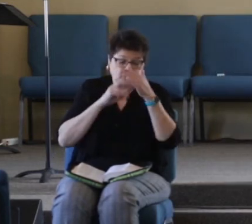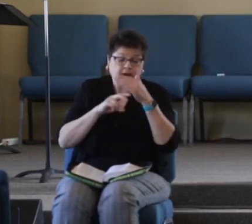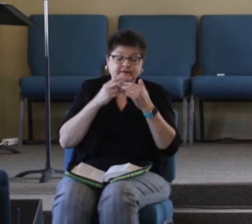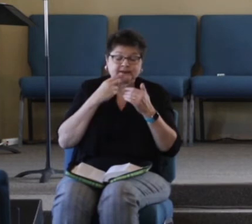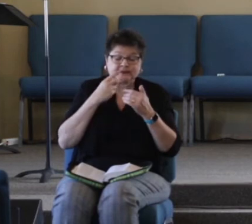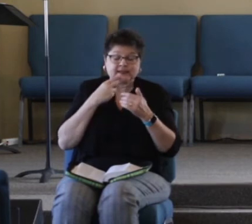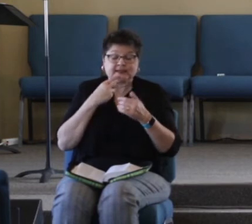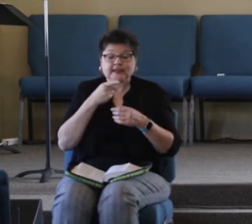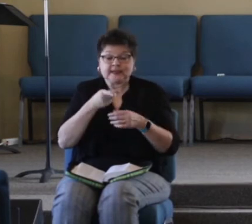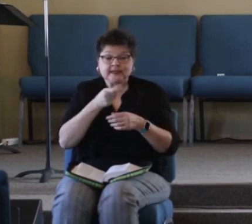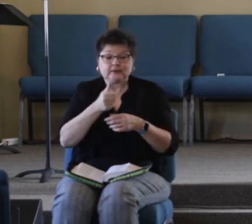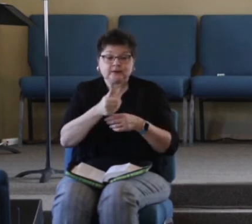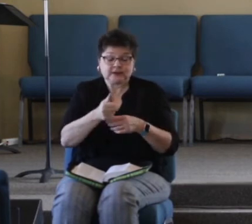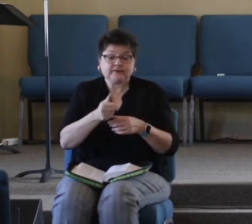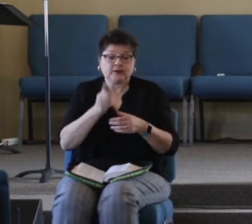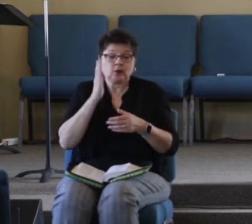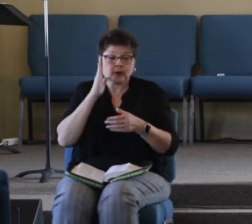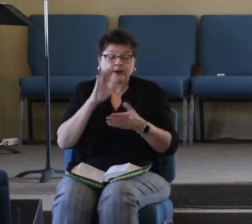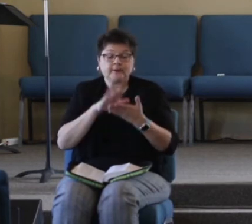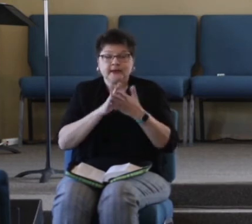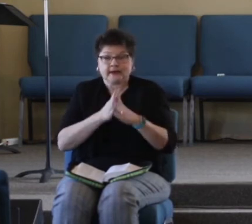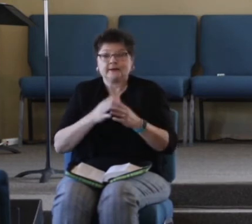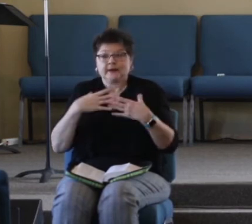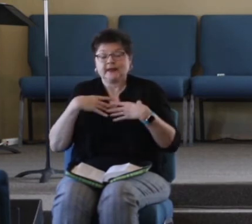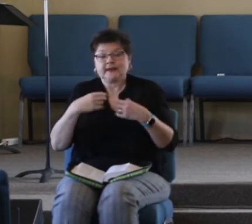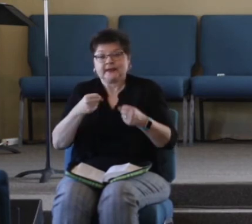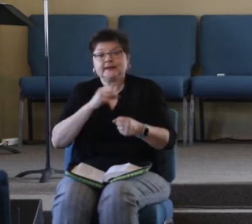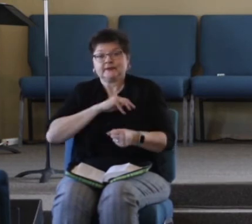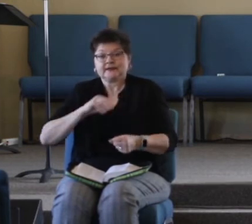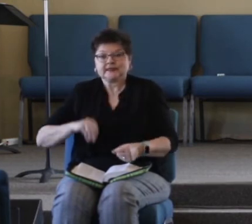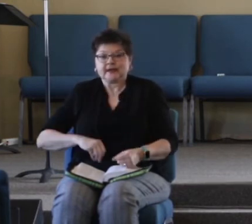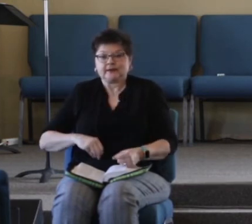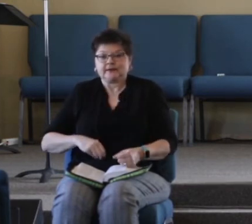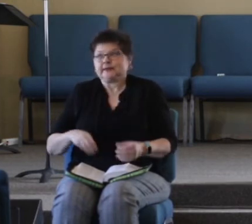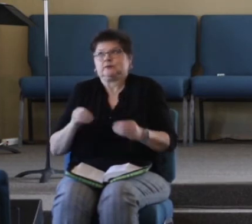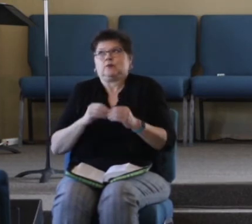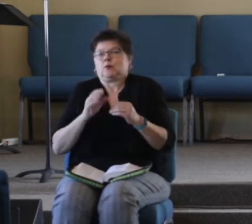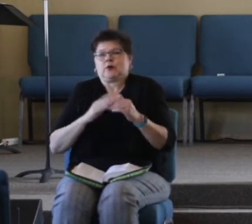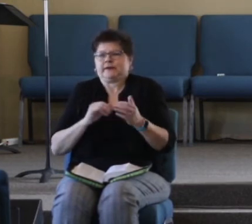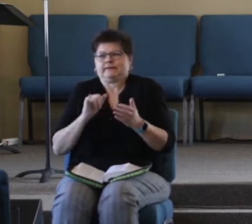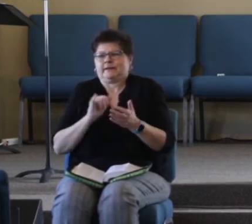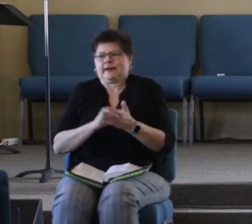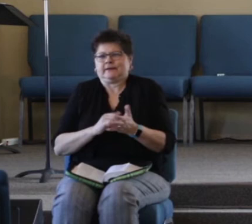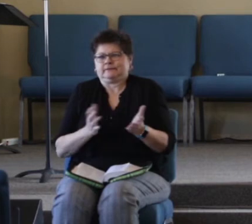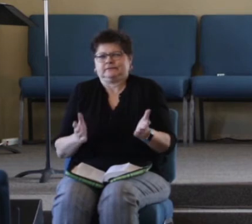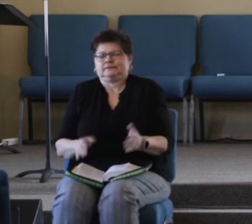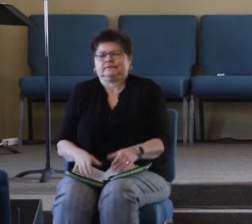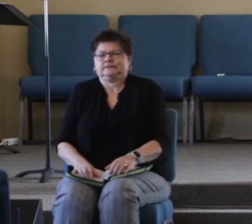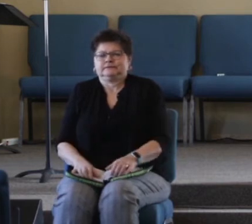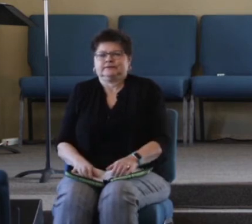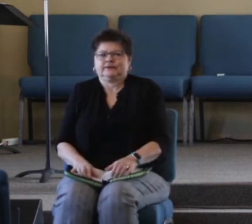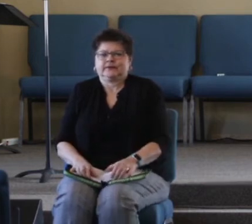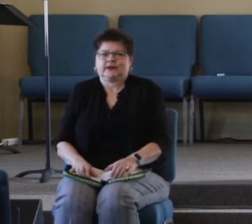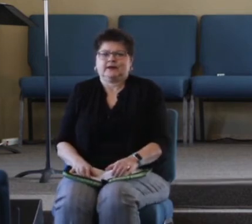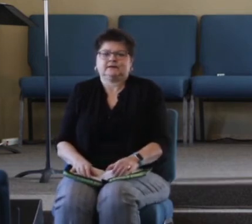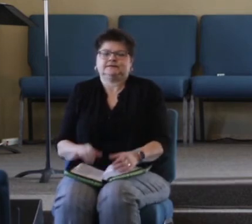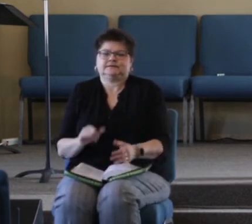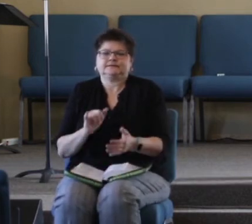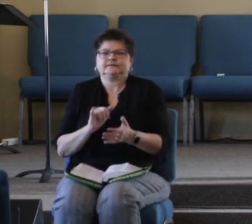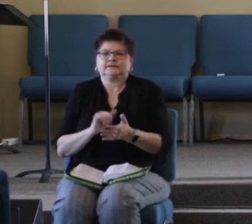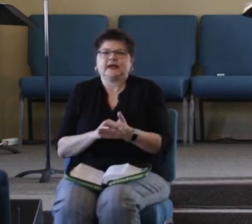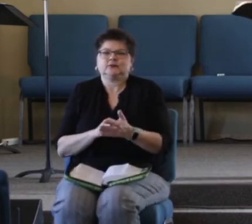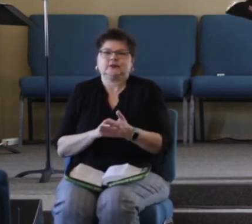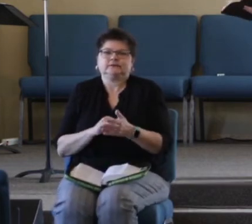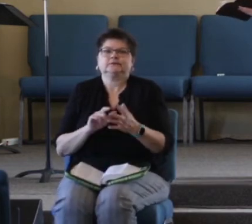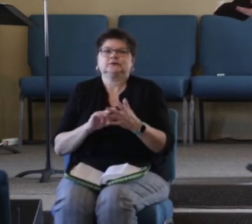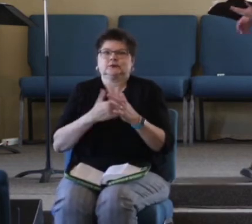to be the healing Messiah. But he's so much more than just the healing Messiah. I mean, that's what opened the